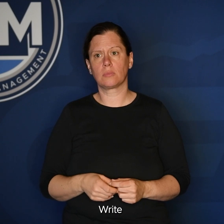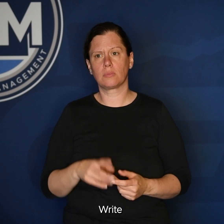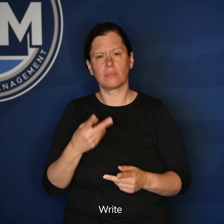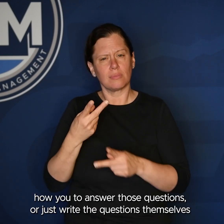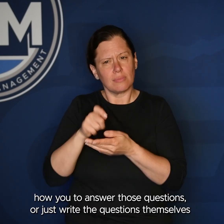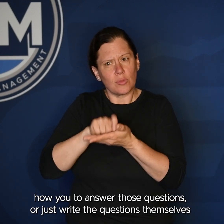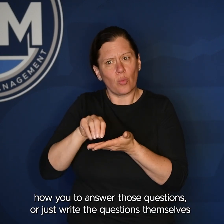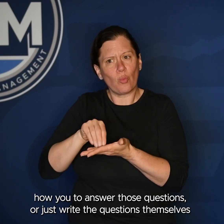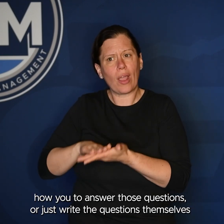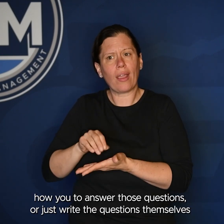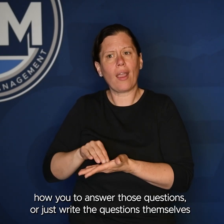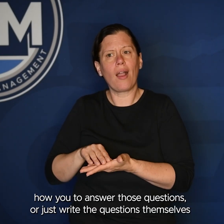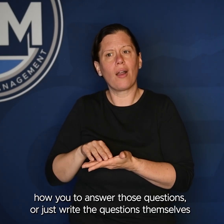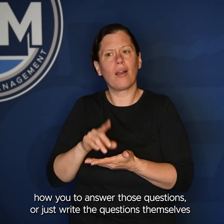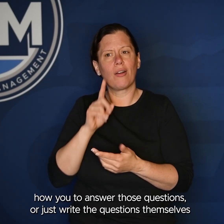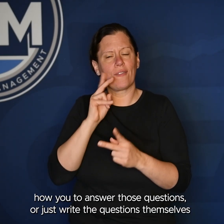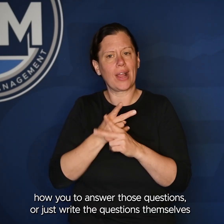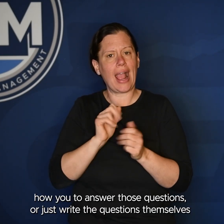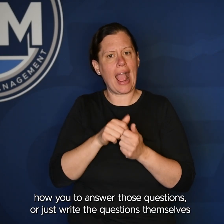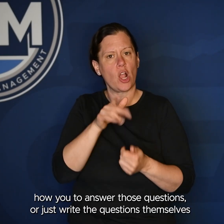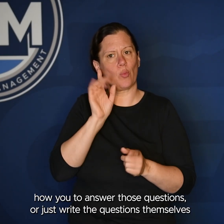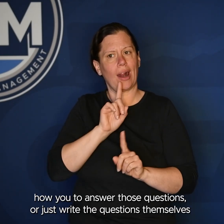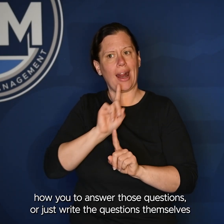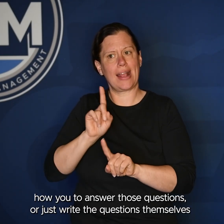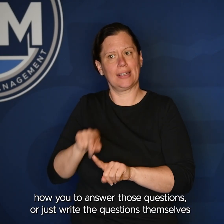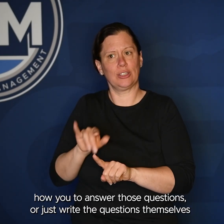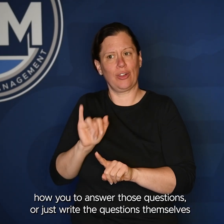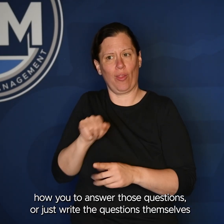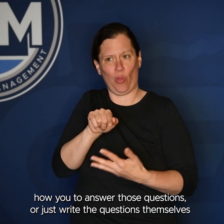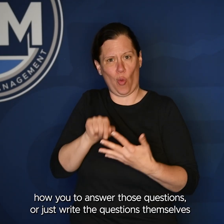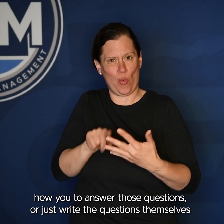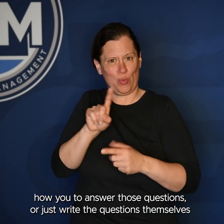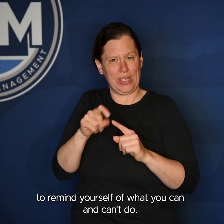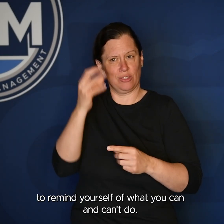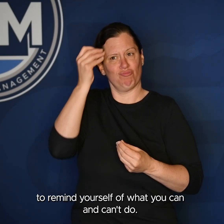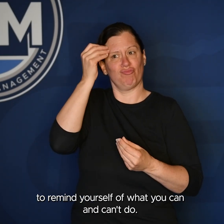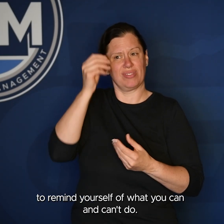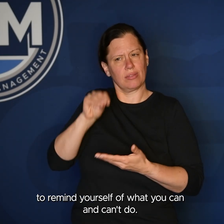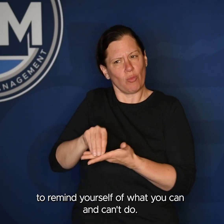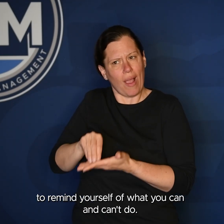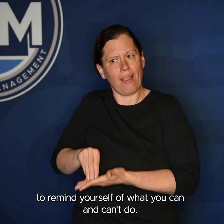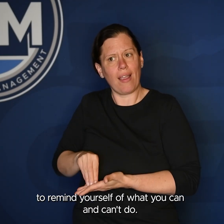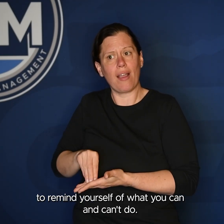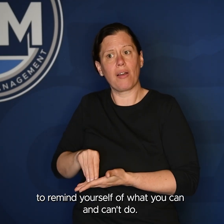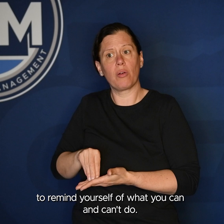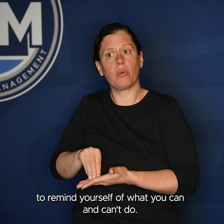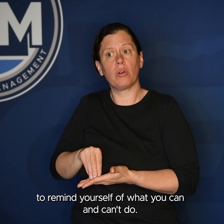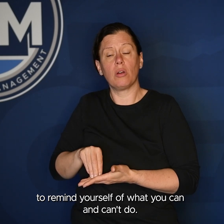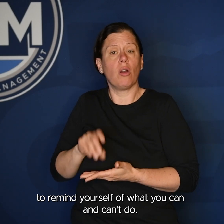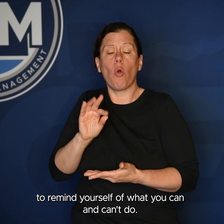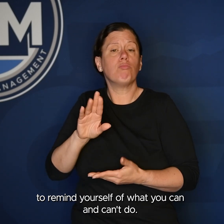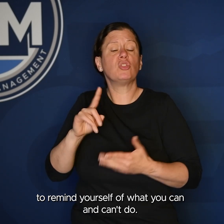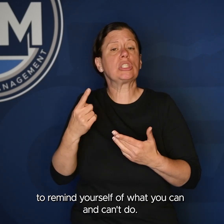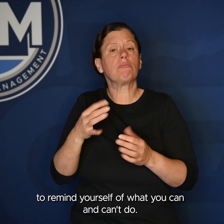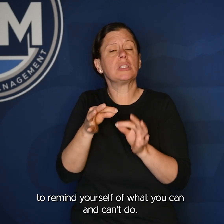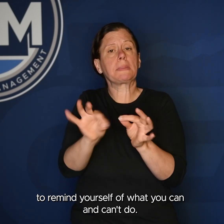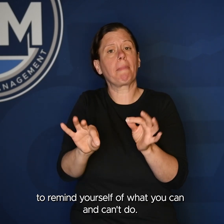Write how you'd answer those questions, or just write the questions themselves to remind yourself of what you can and can't do.